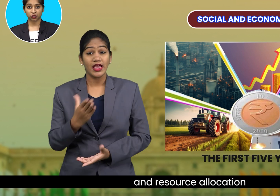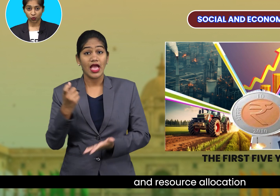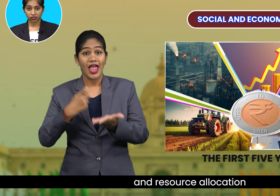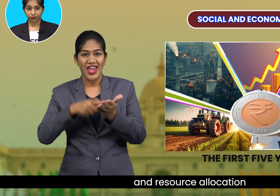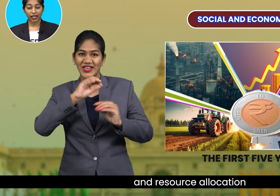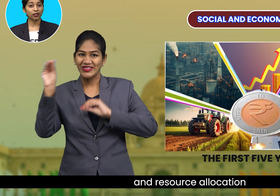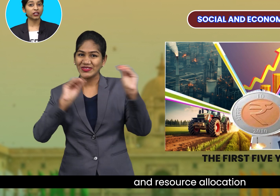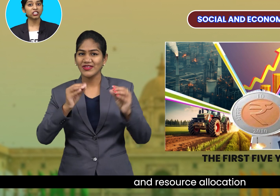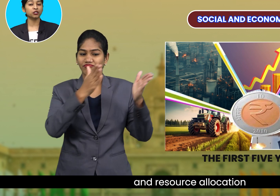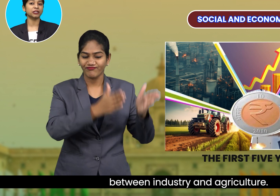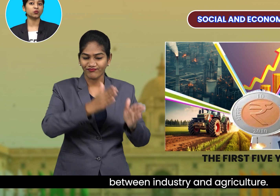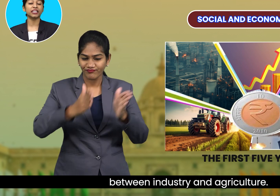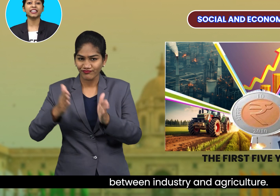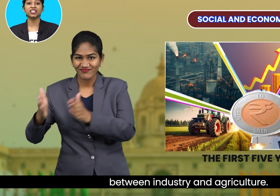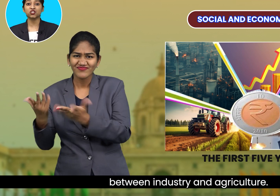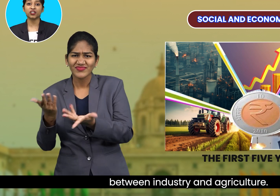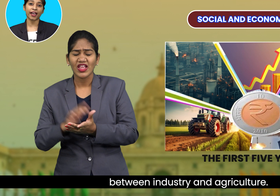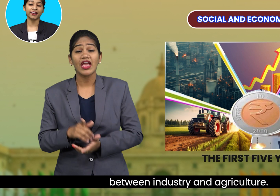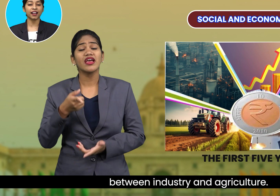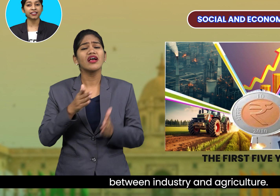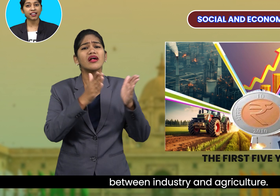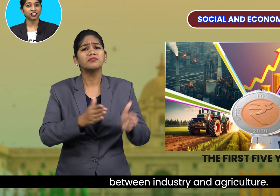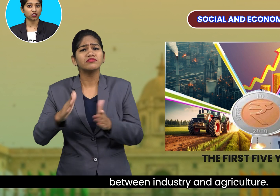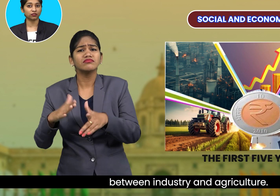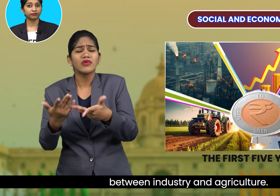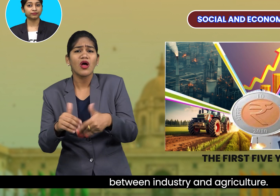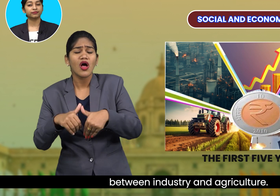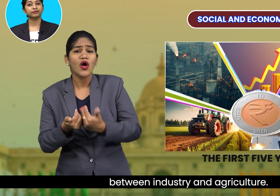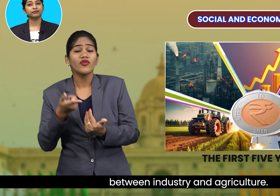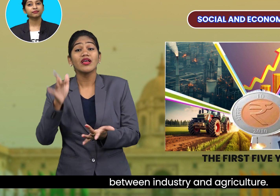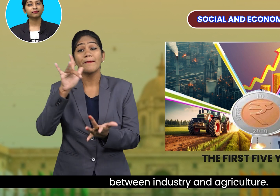and resource allocation between industry and agriculture.